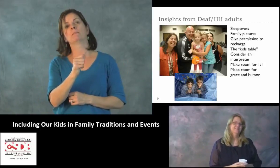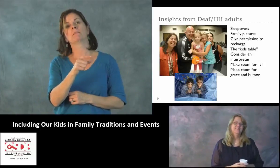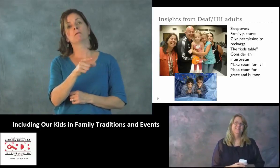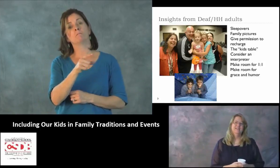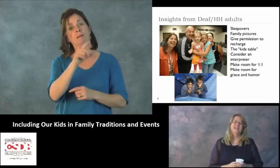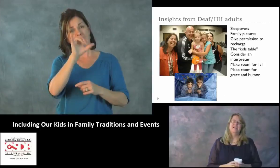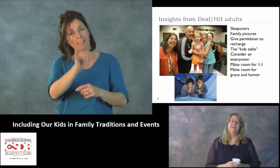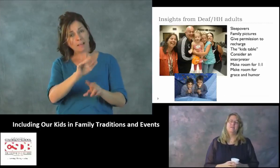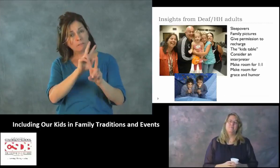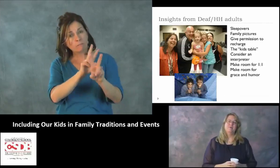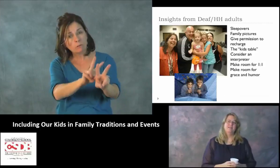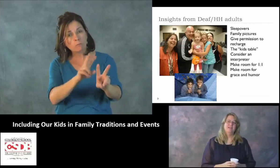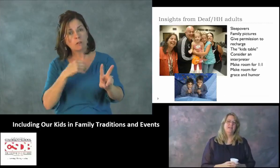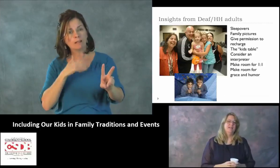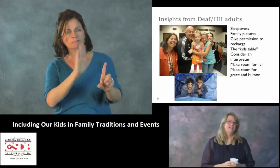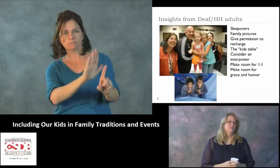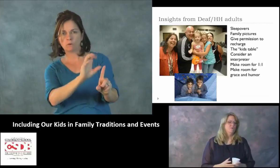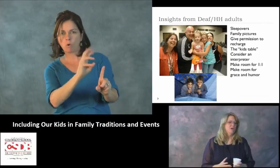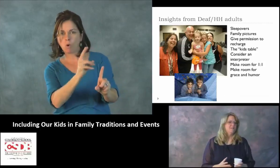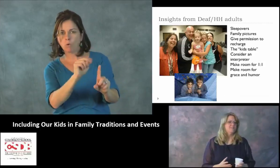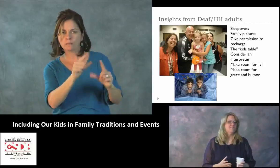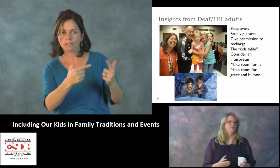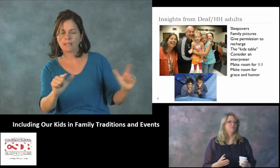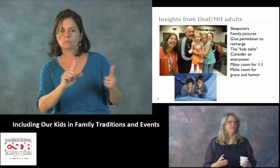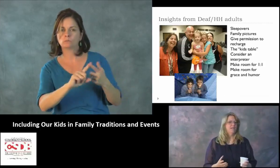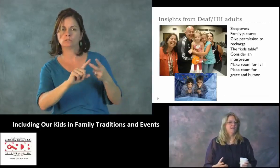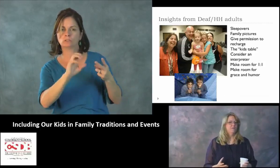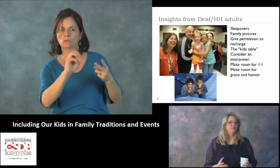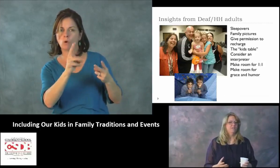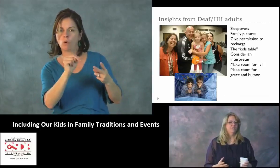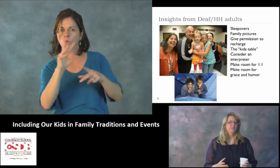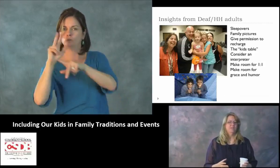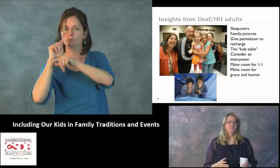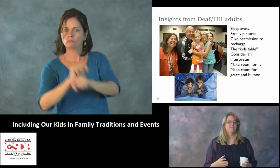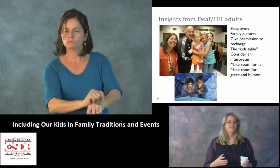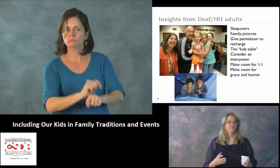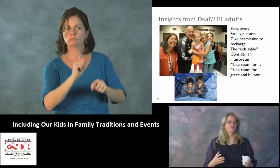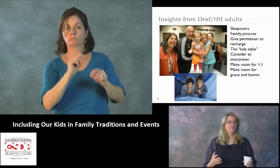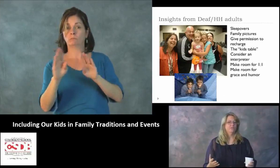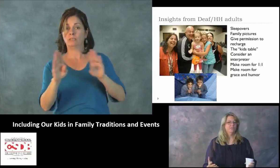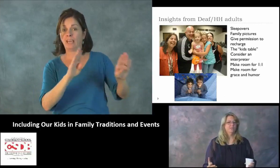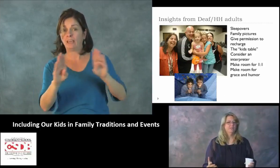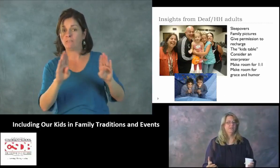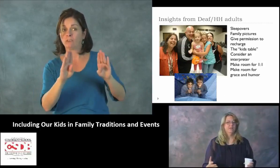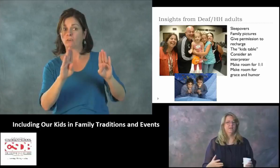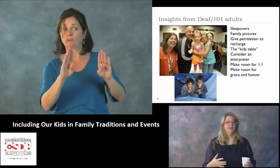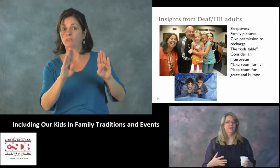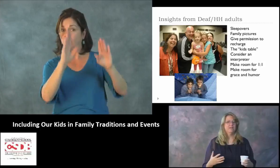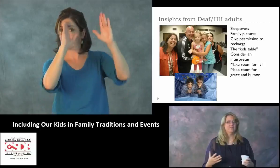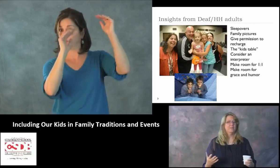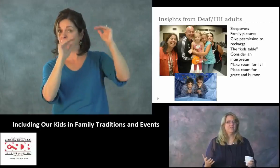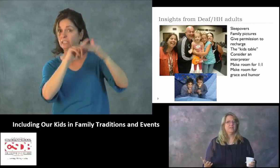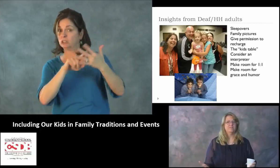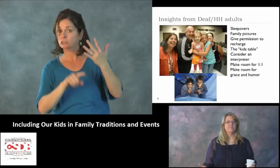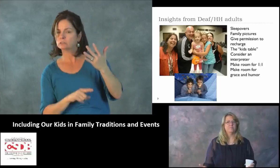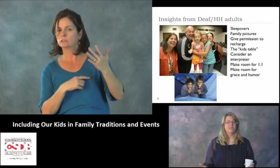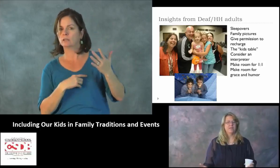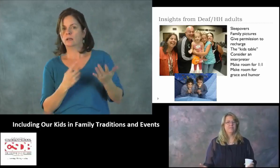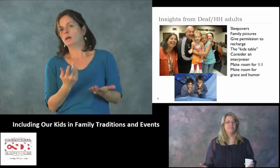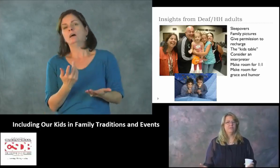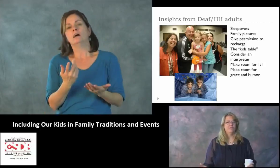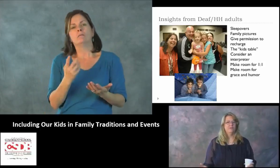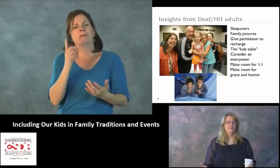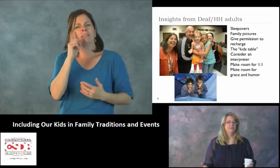ever. But it, too, has its own language, its own tradition, expectations